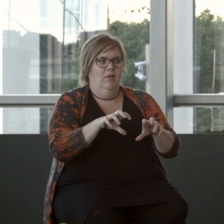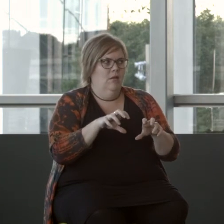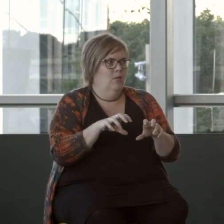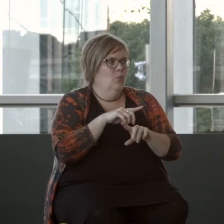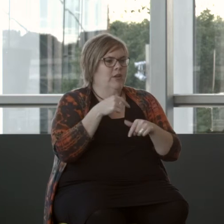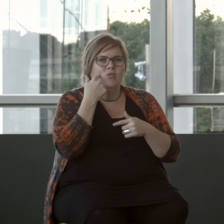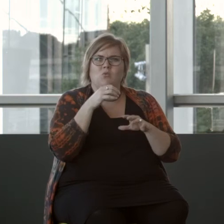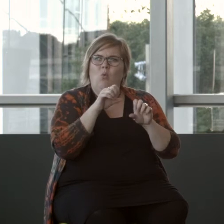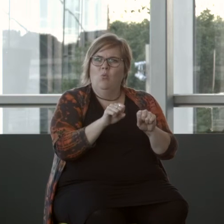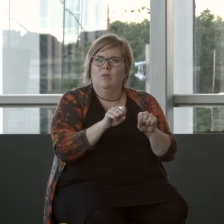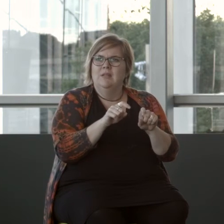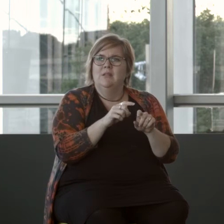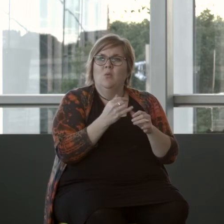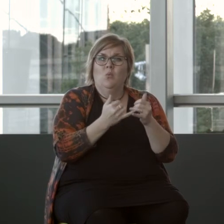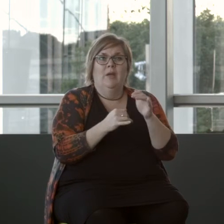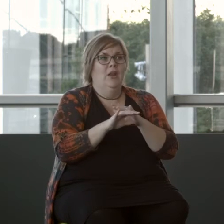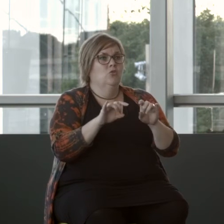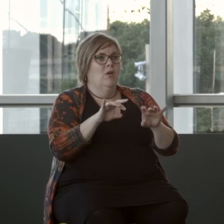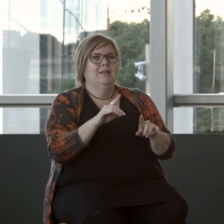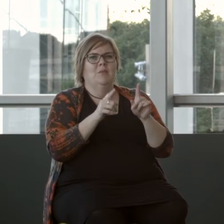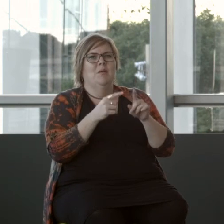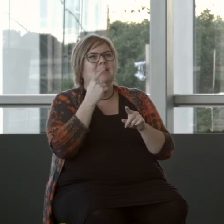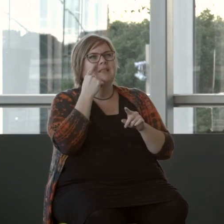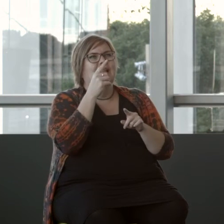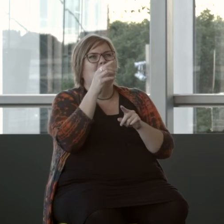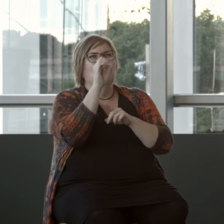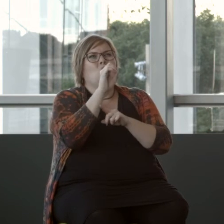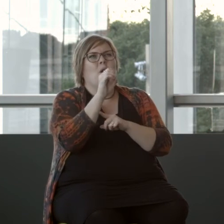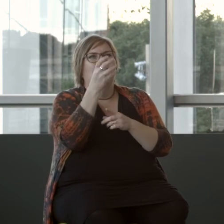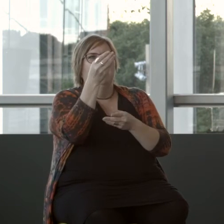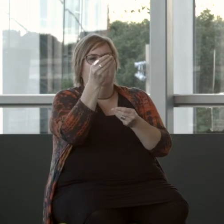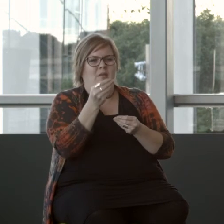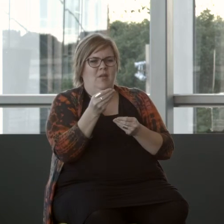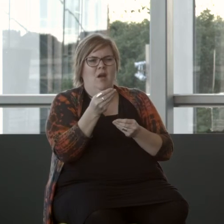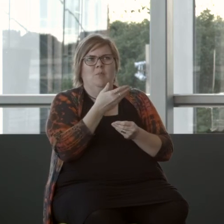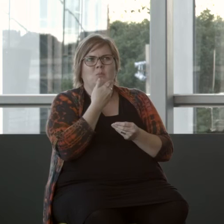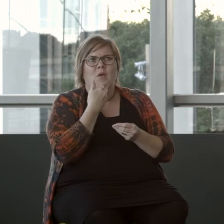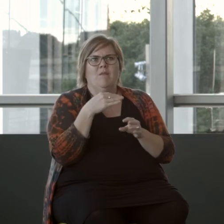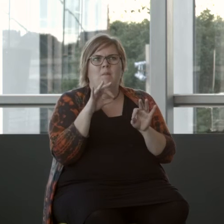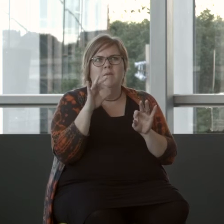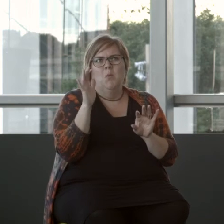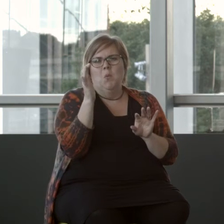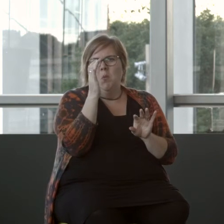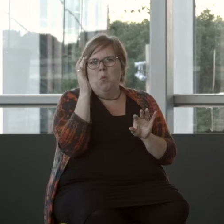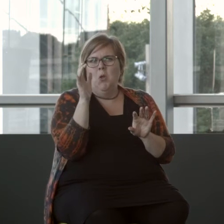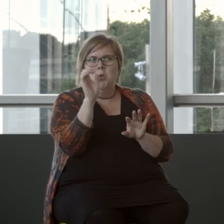Australia. Like, sometimes we look at things that are from Europe and we go, oh, they're so beautiful and perfect and European, aren't they wonderful? Whereas